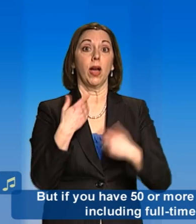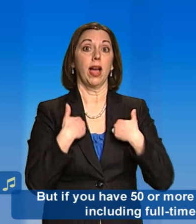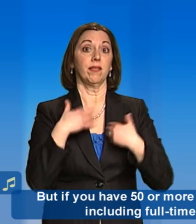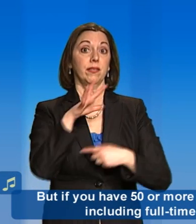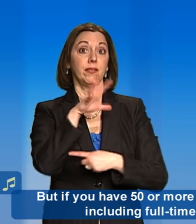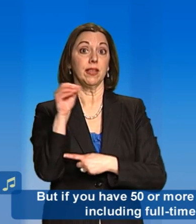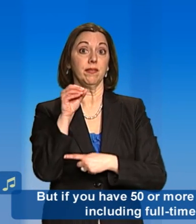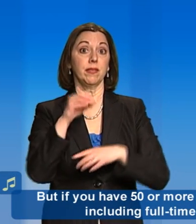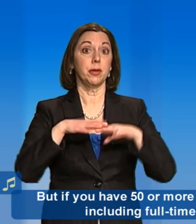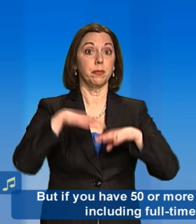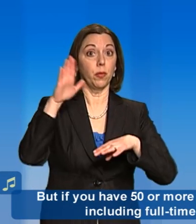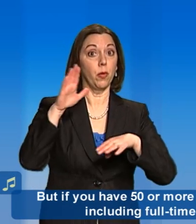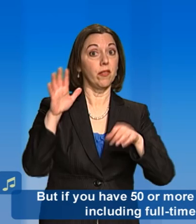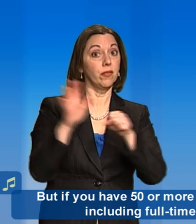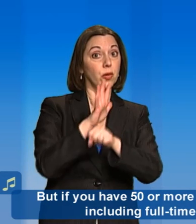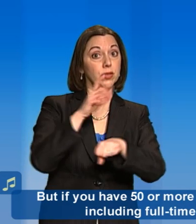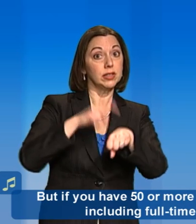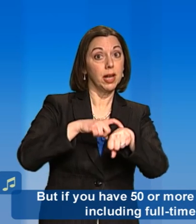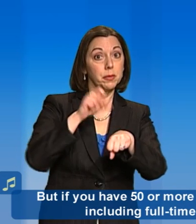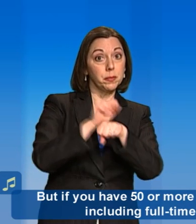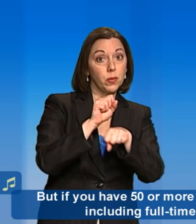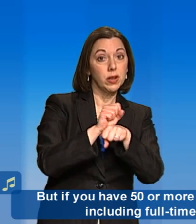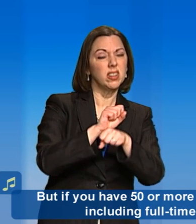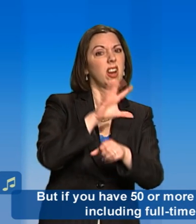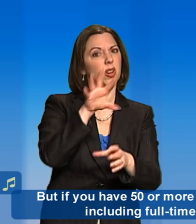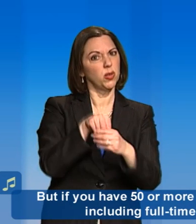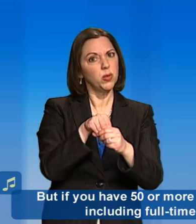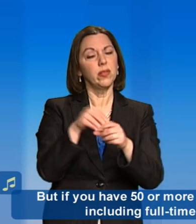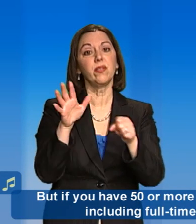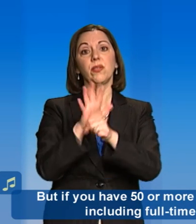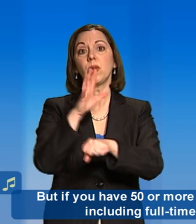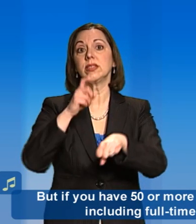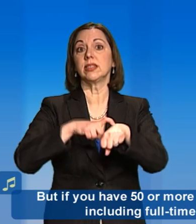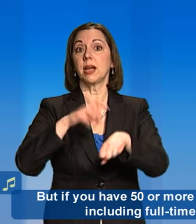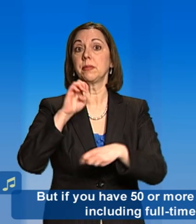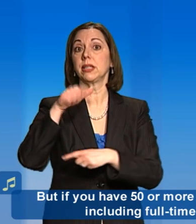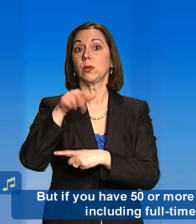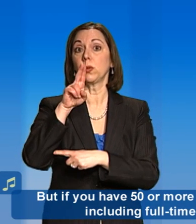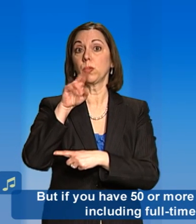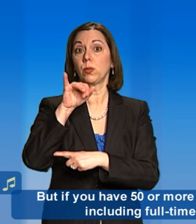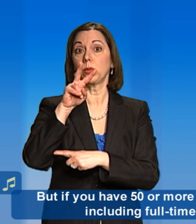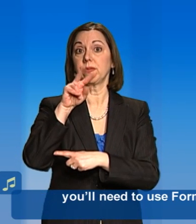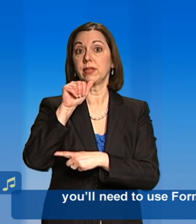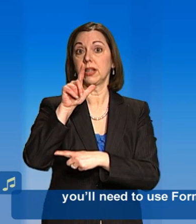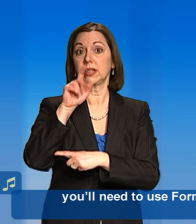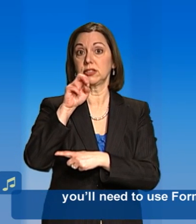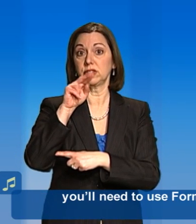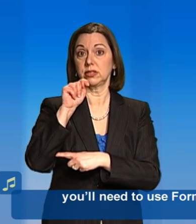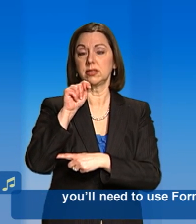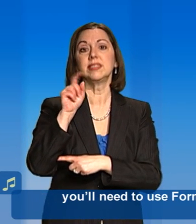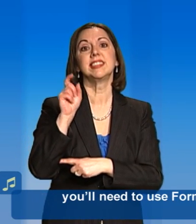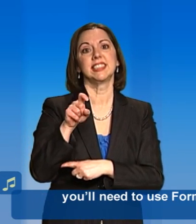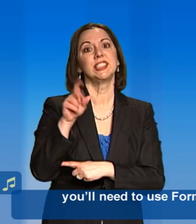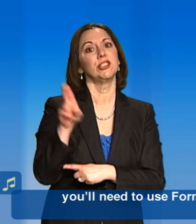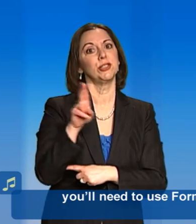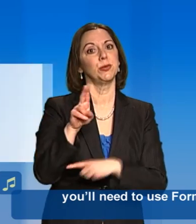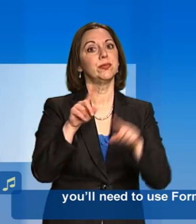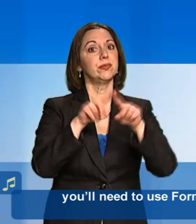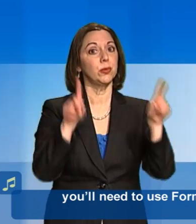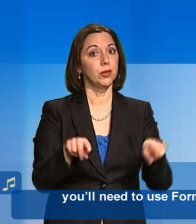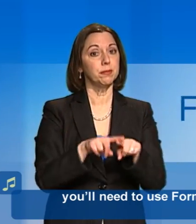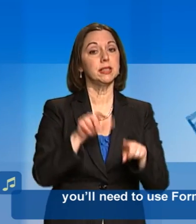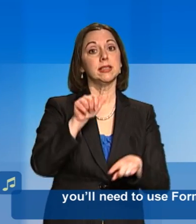But if you have 50 or more full-time employees, including full-time equivalents, you'll need to use